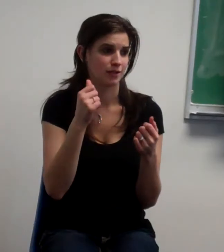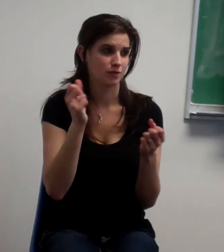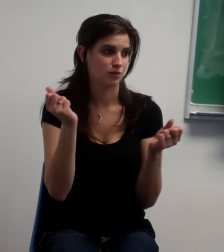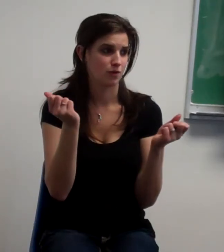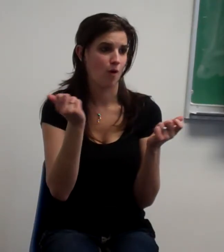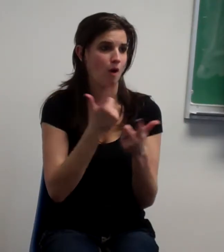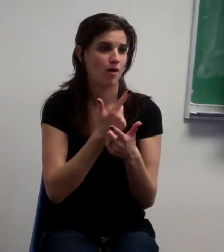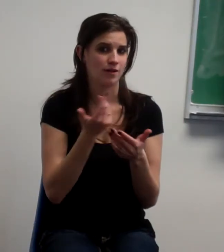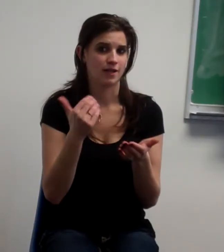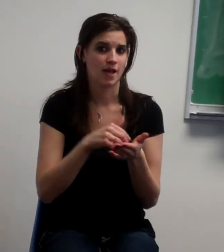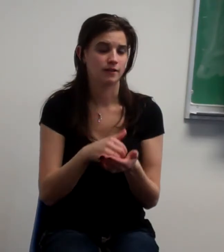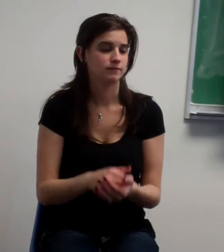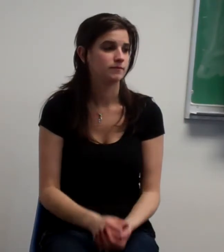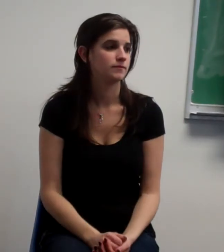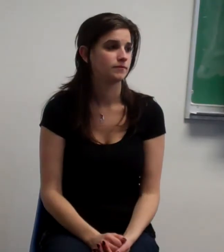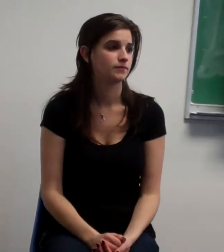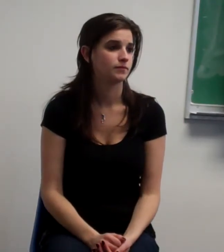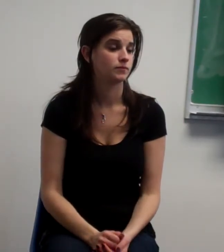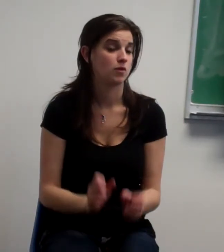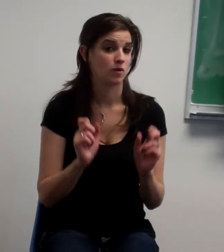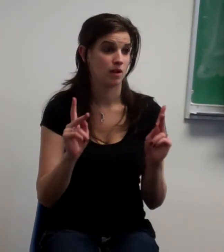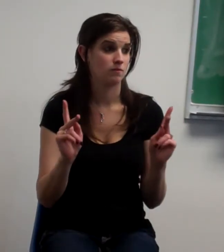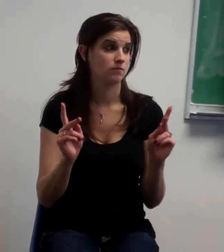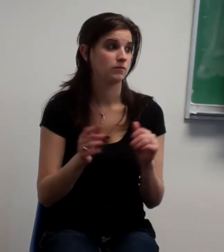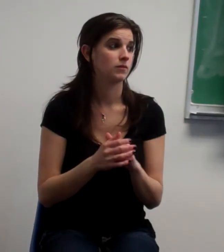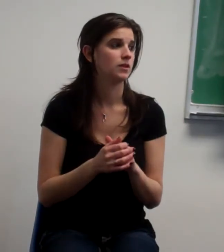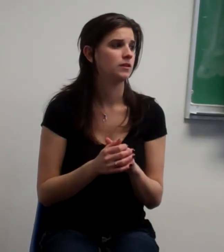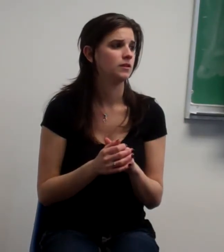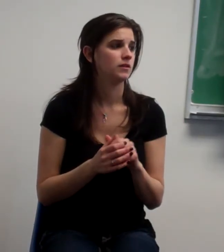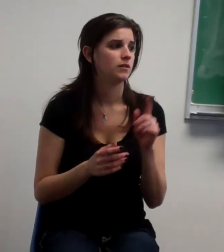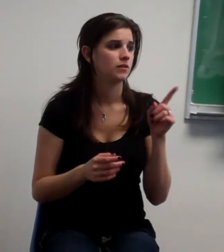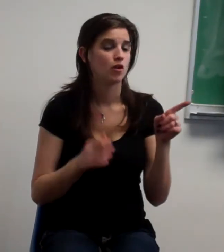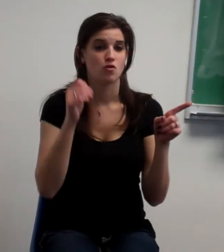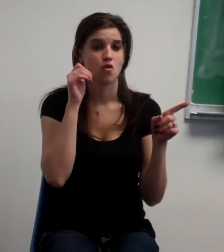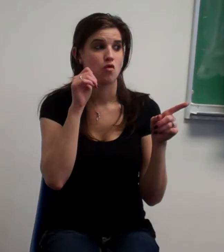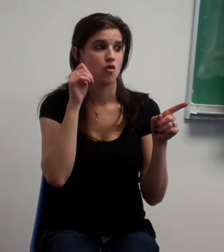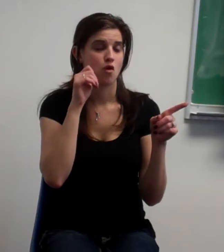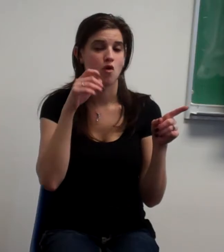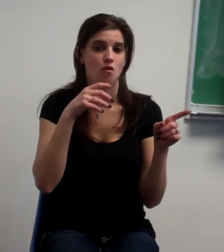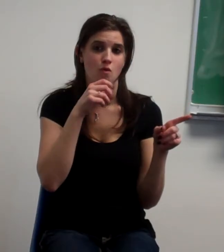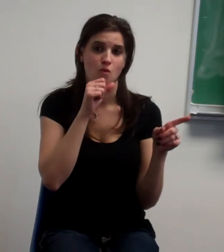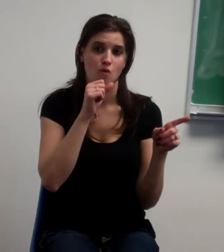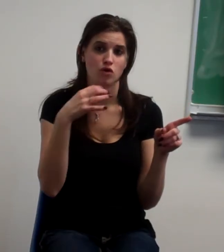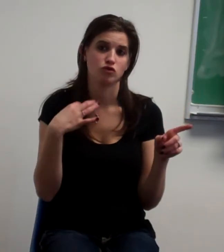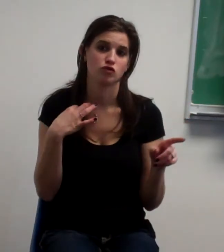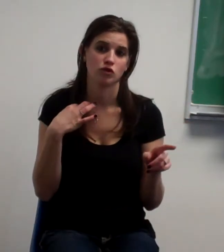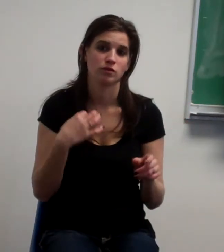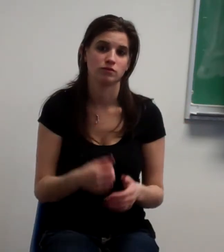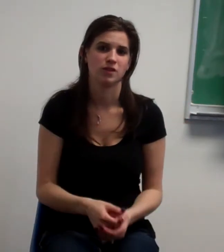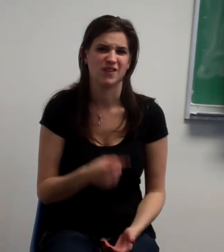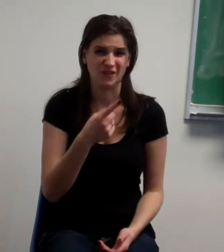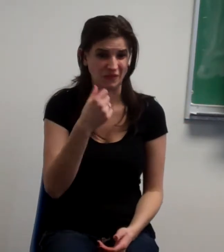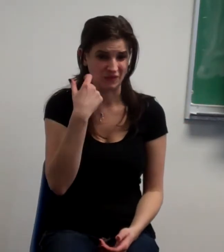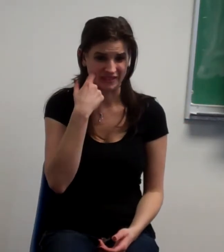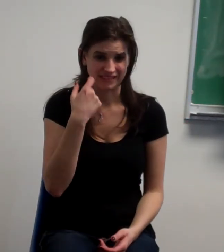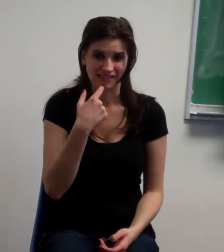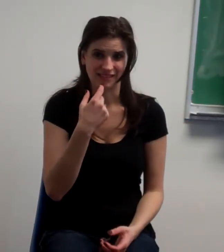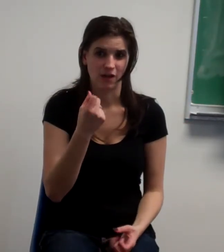Okay? Because the information's there. Yes? Okay. Sorry, just clarification because you did just say a whole lot. So for